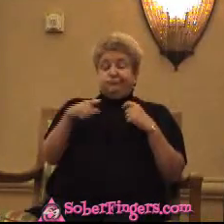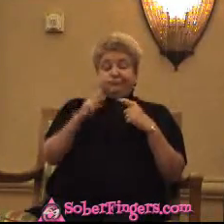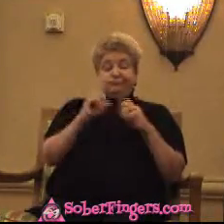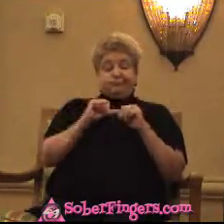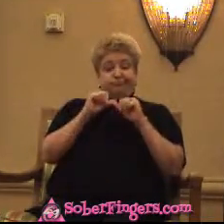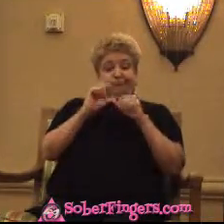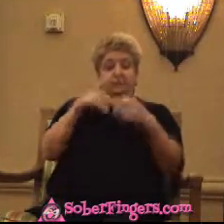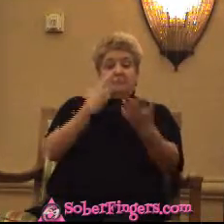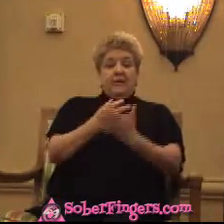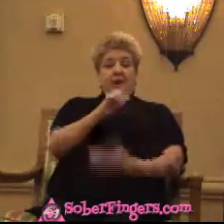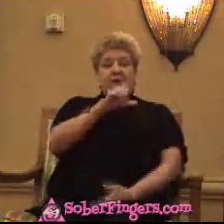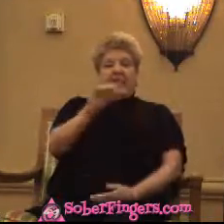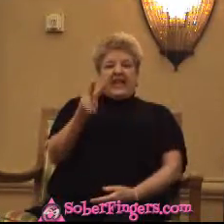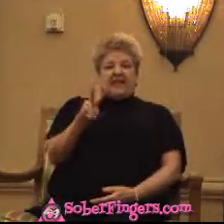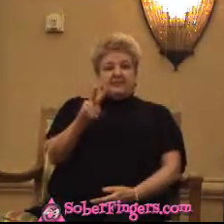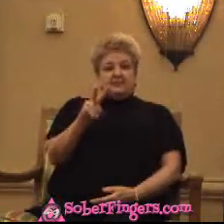And I stayed there for a year.